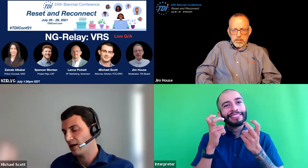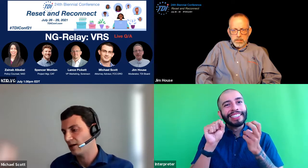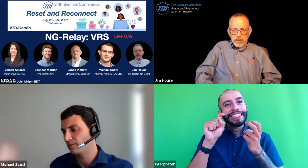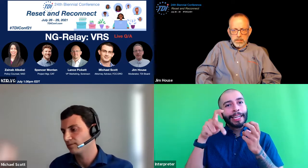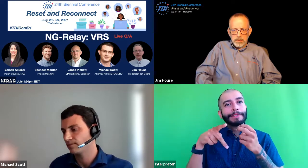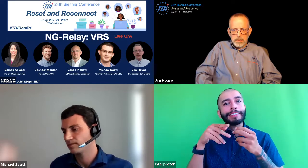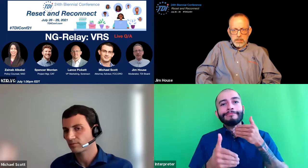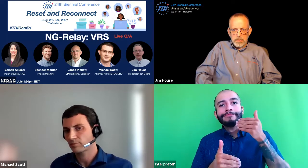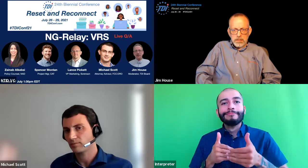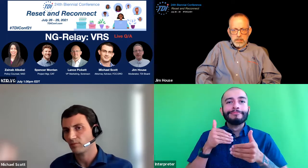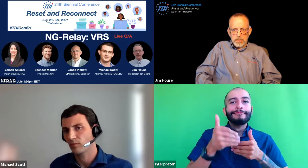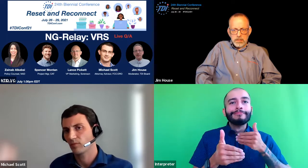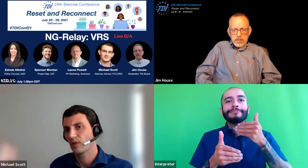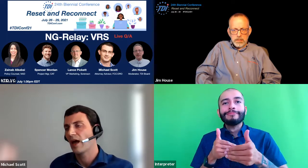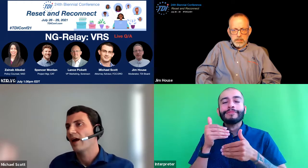could.